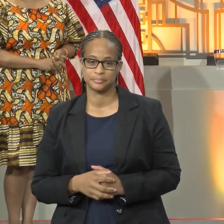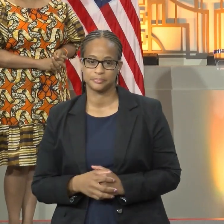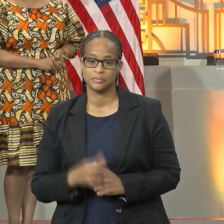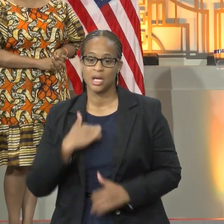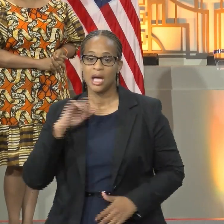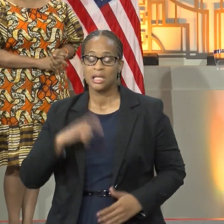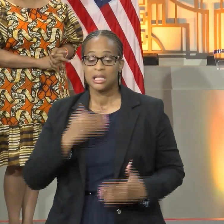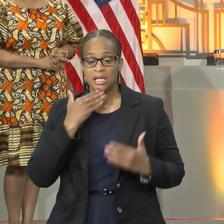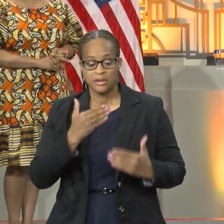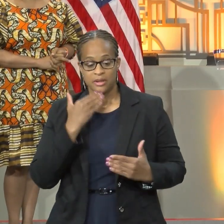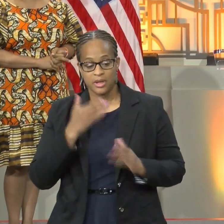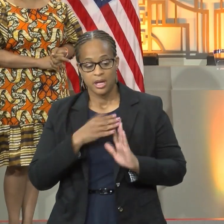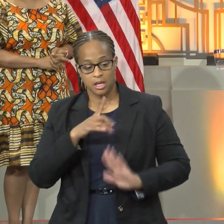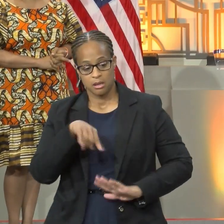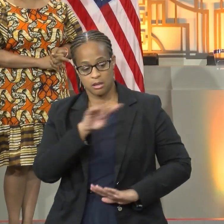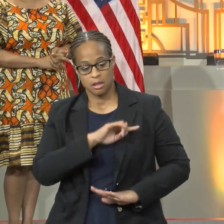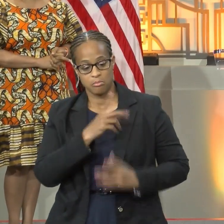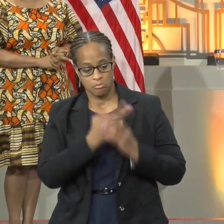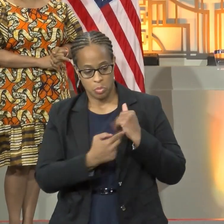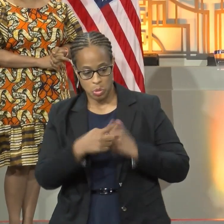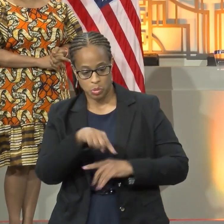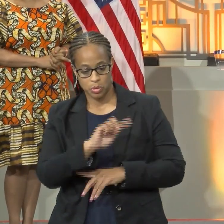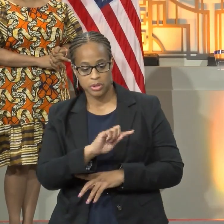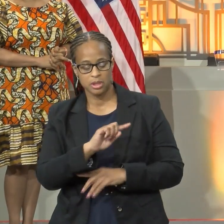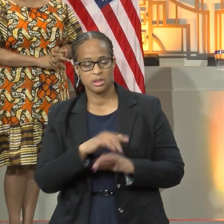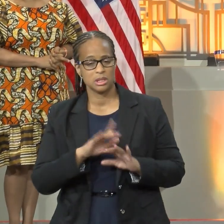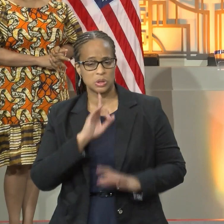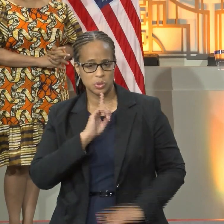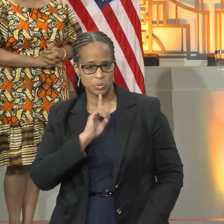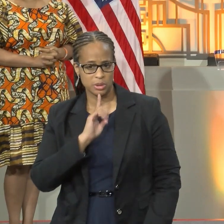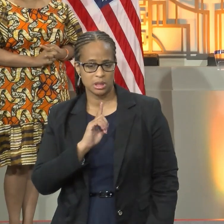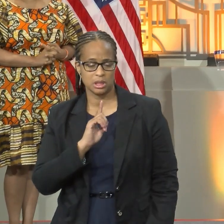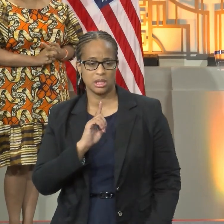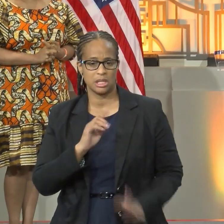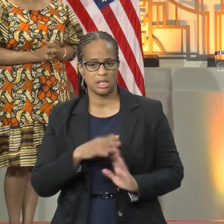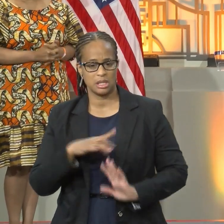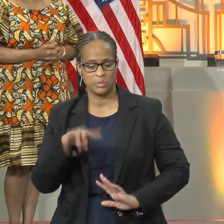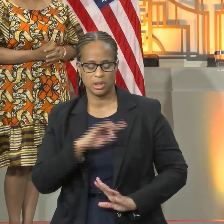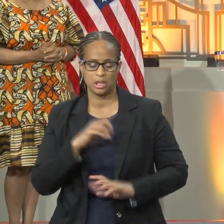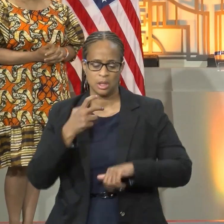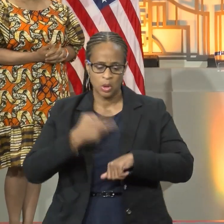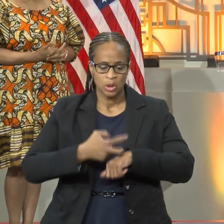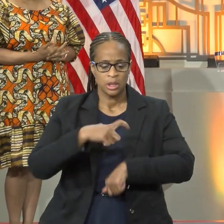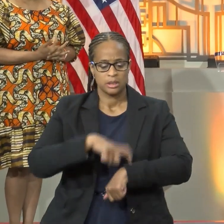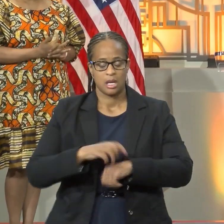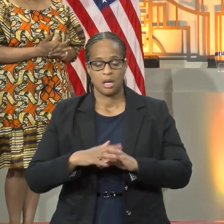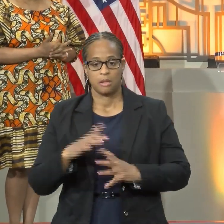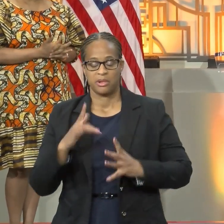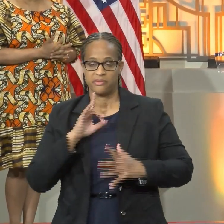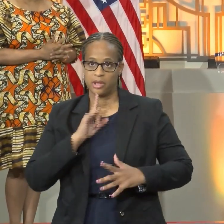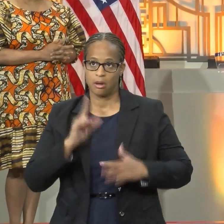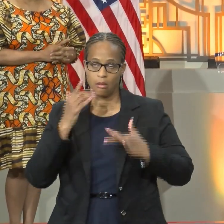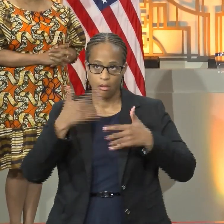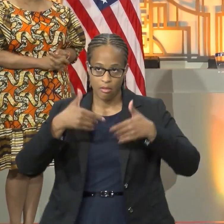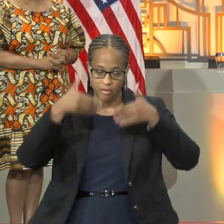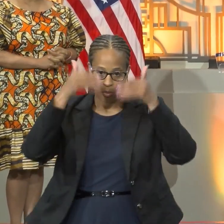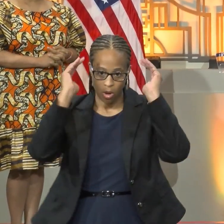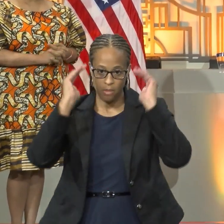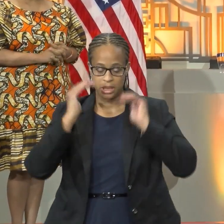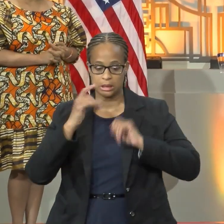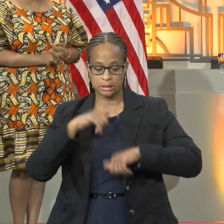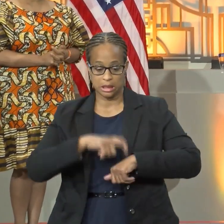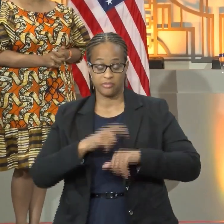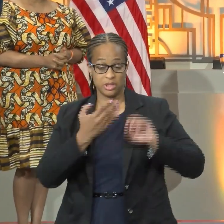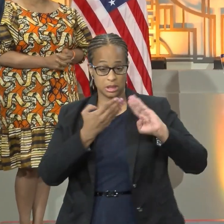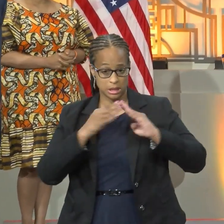I need to thank the mayor and city council because this is certainly a very moving time and an overwhelming time for the